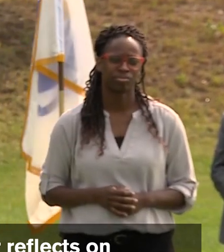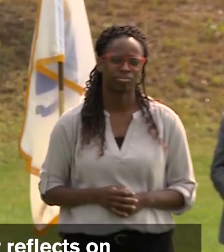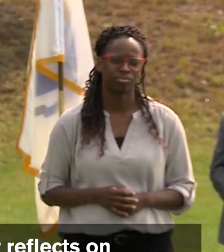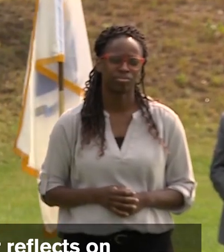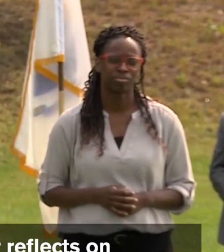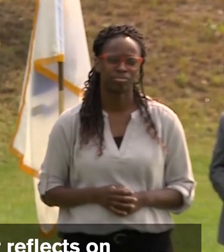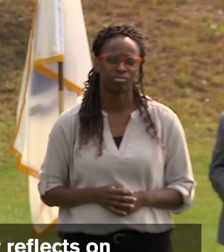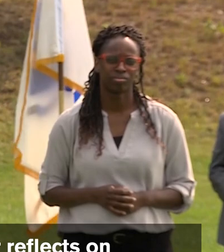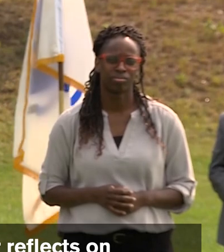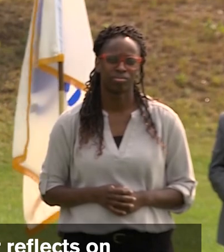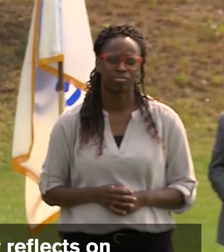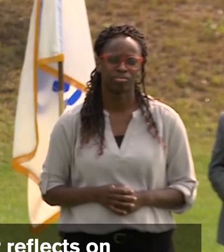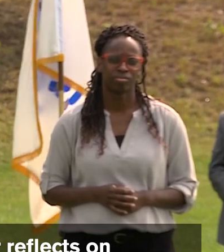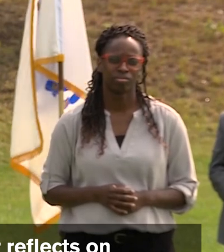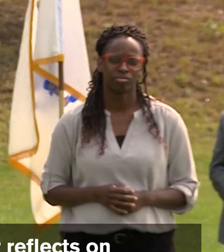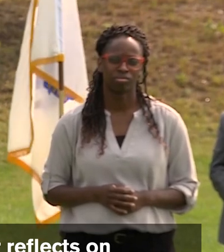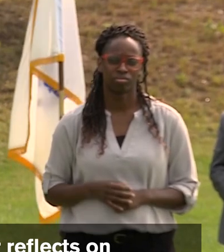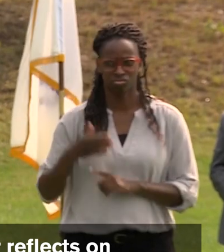his legacy.